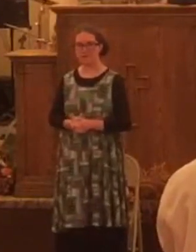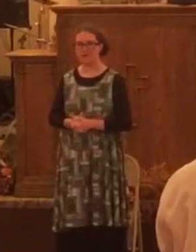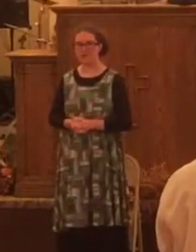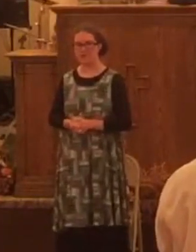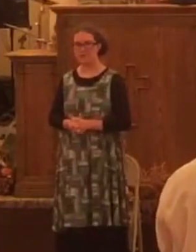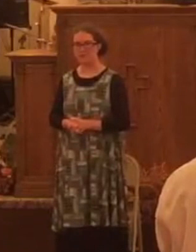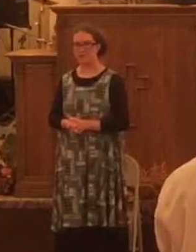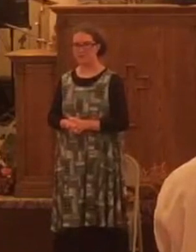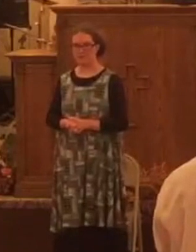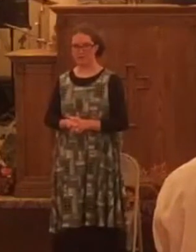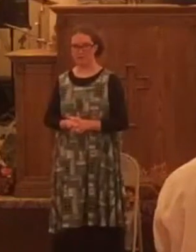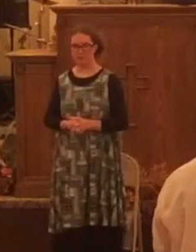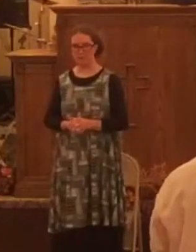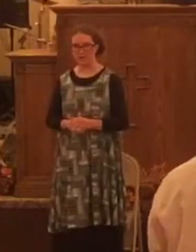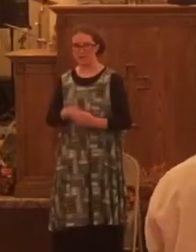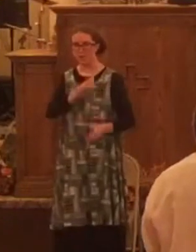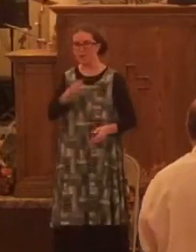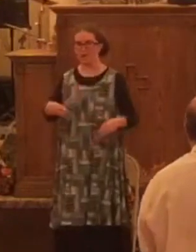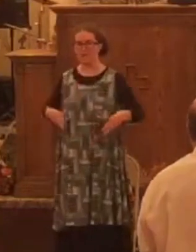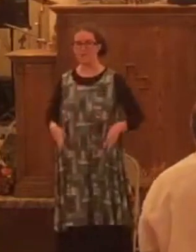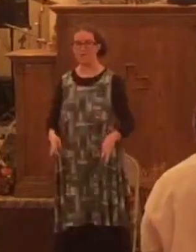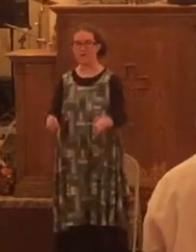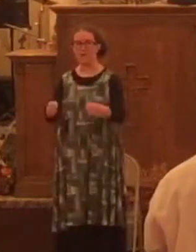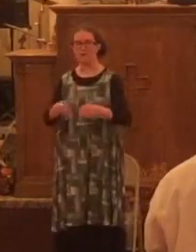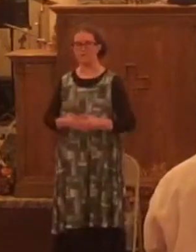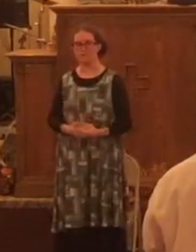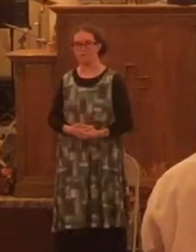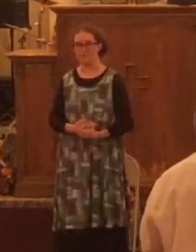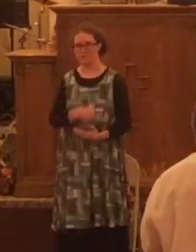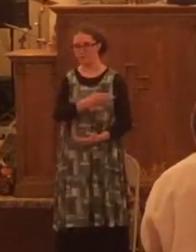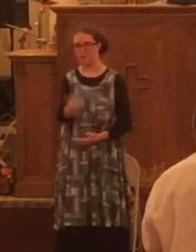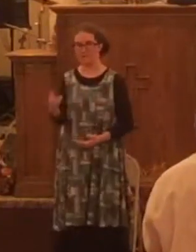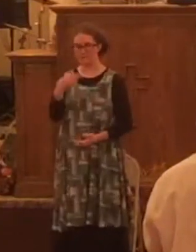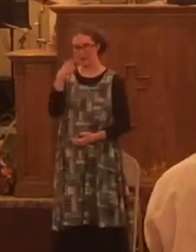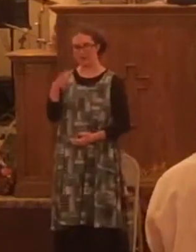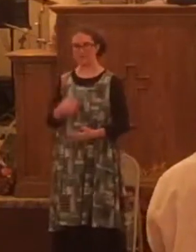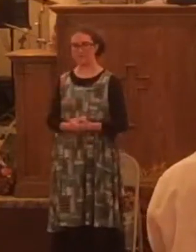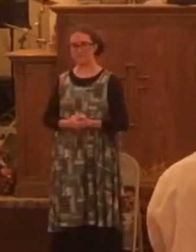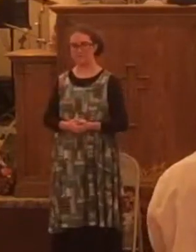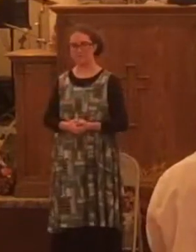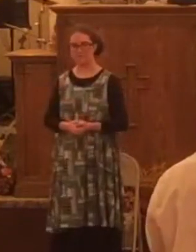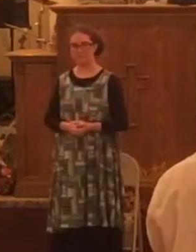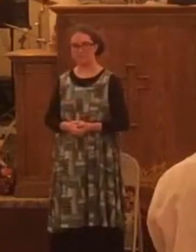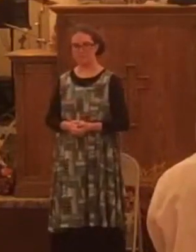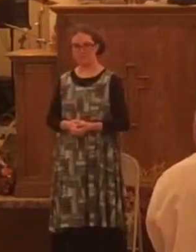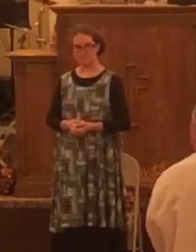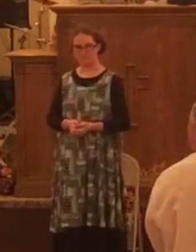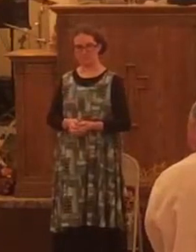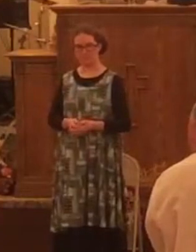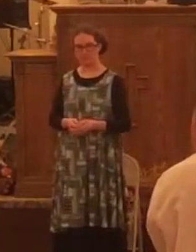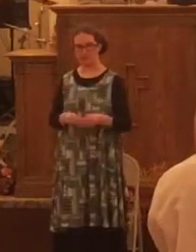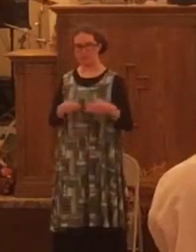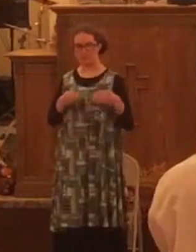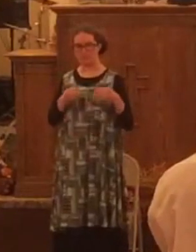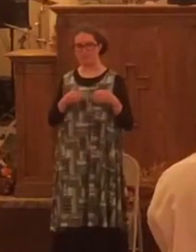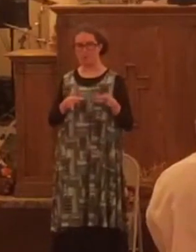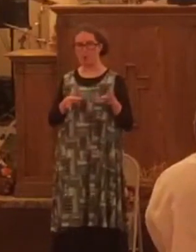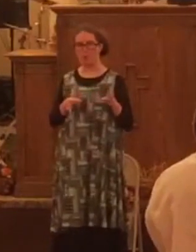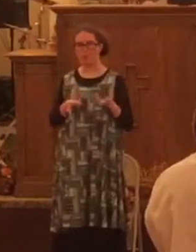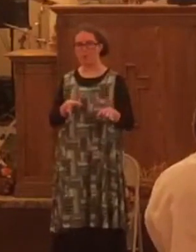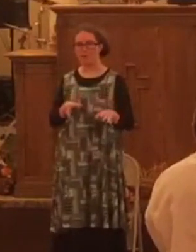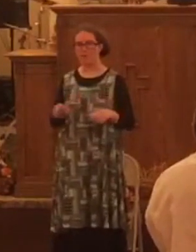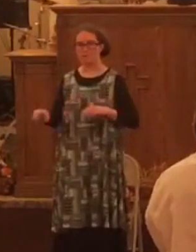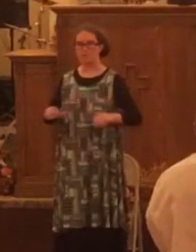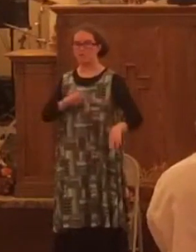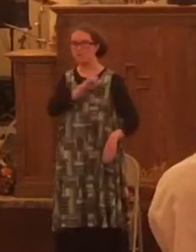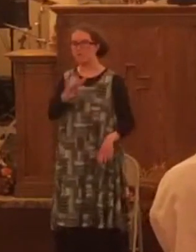Amen. Everybody say, Lord, have your way. Lord, have your way. Amen. I am open to doing whatever the Lord